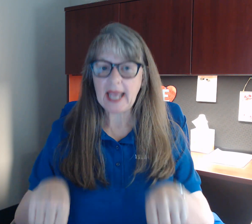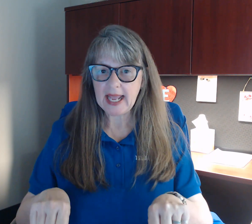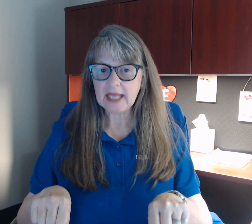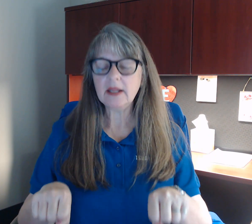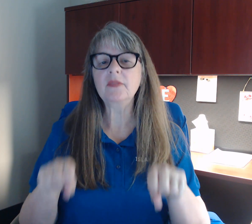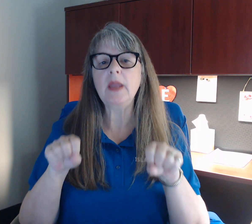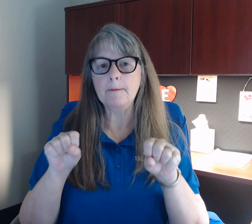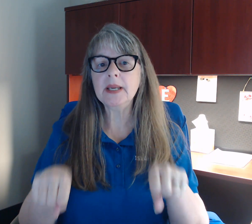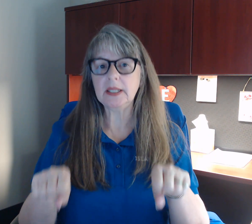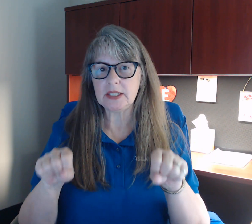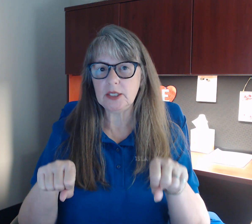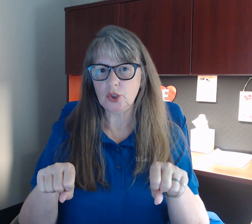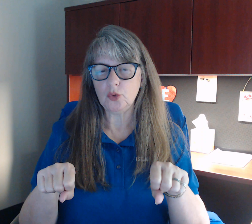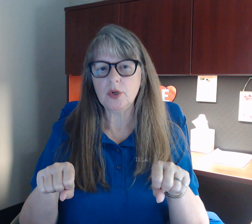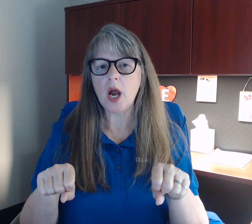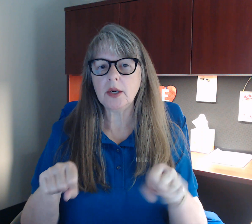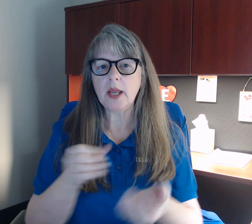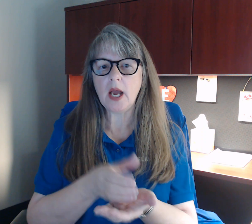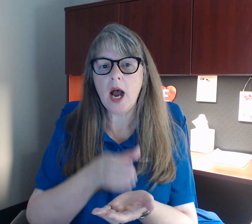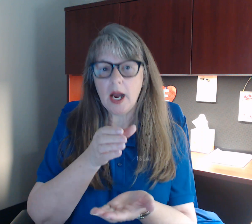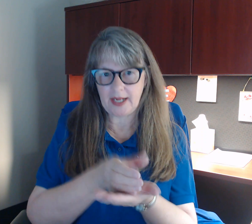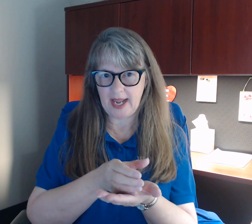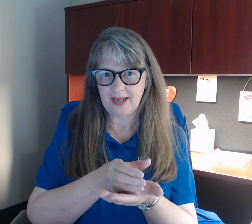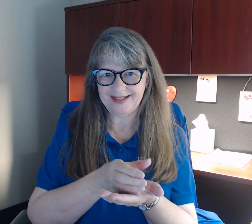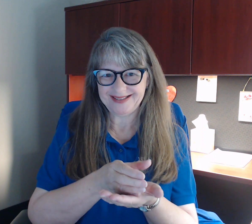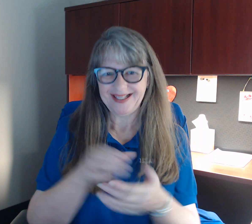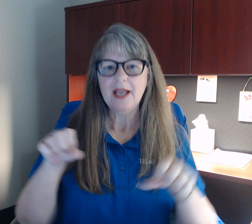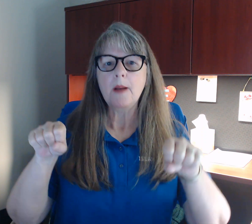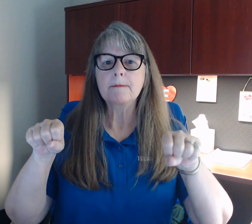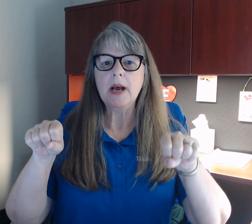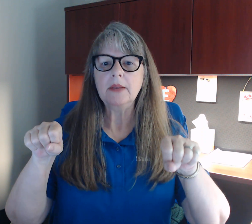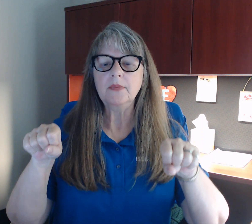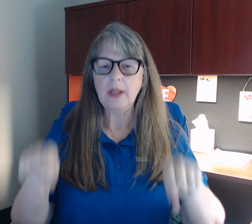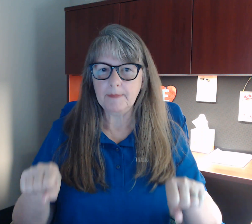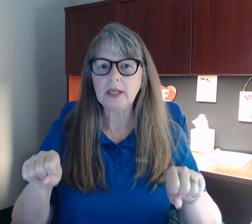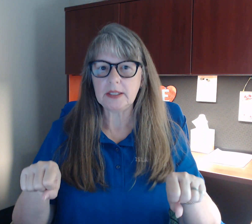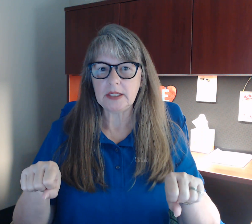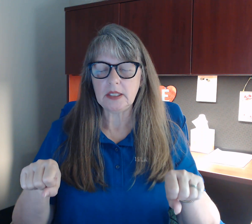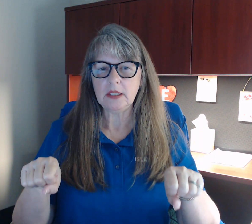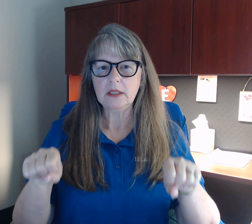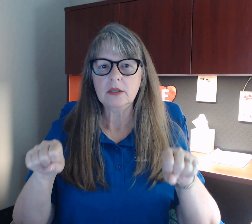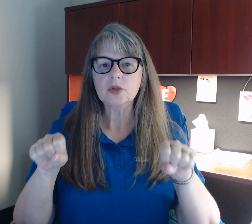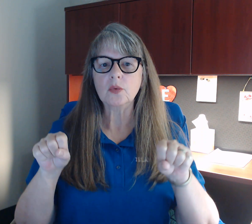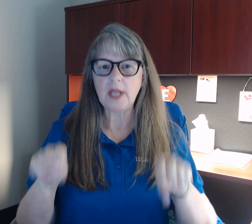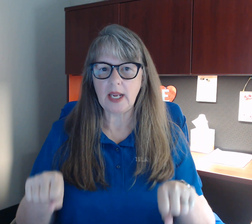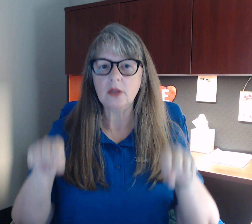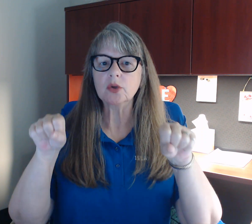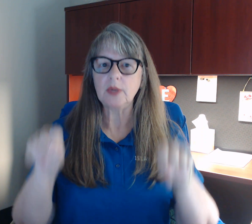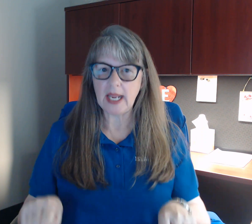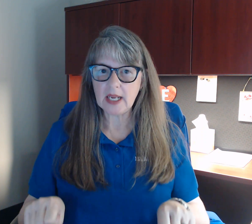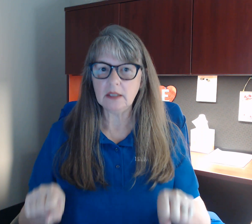Can, the ability to, not a can, but the ability. So can. So can.